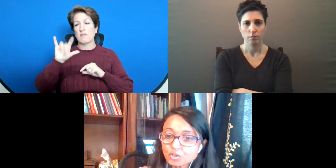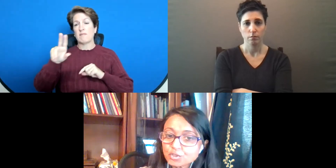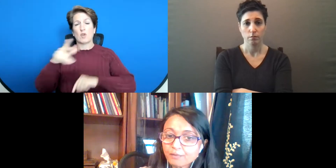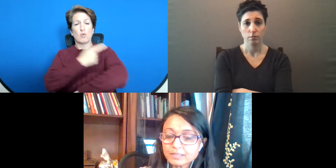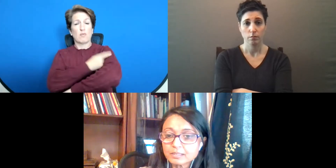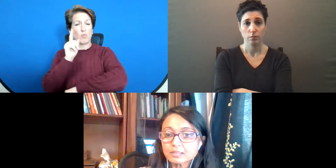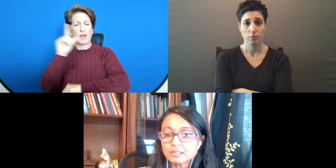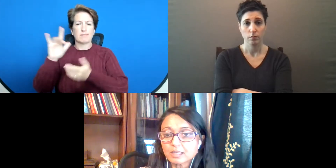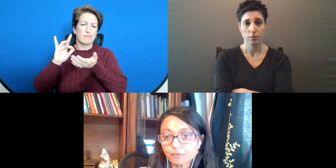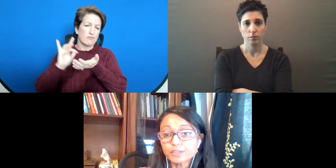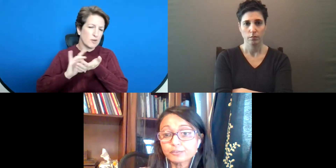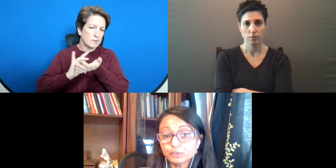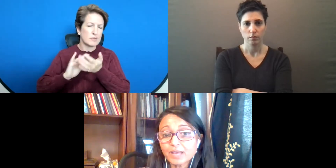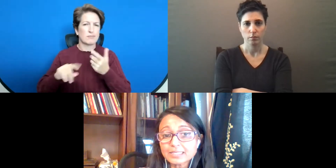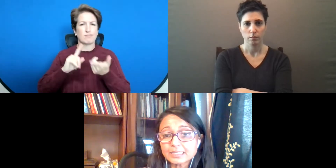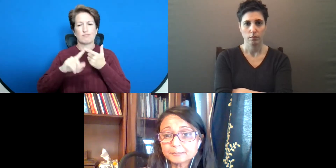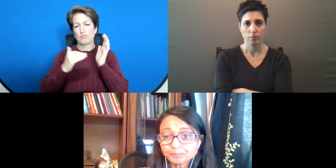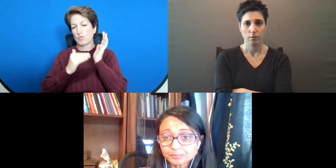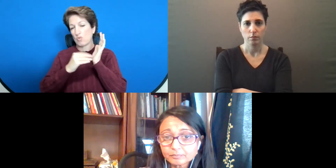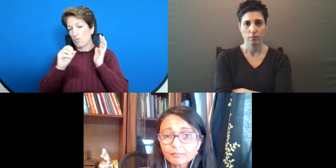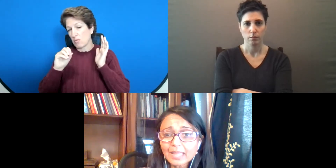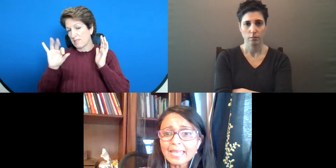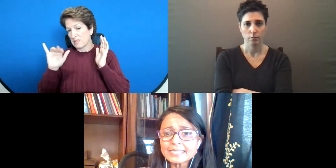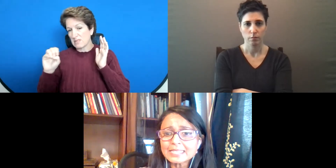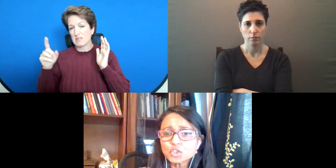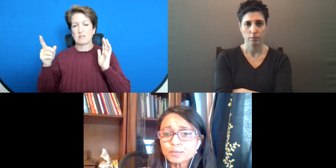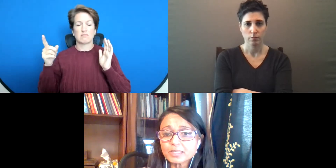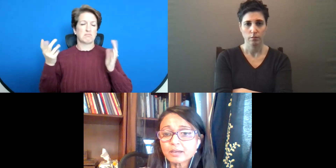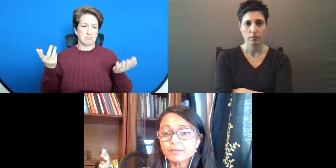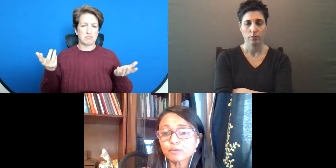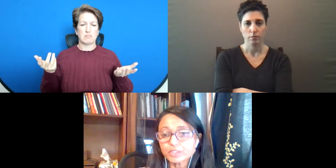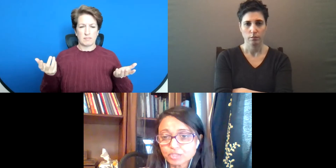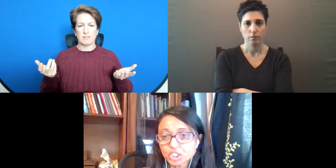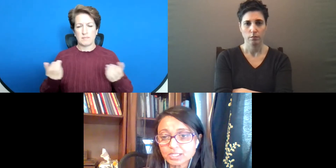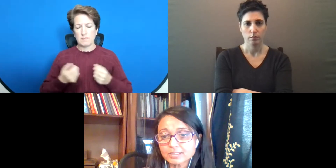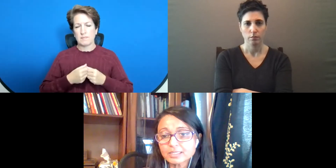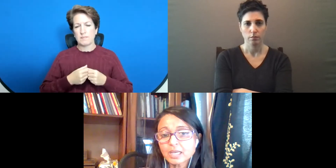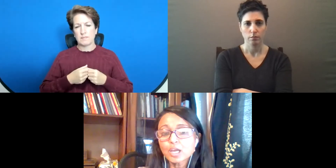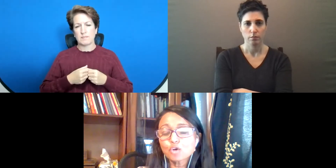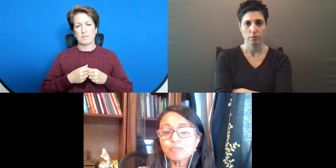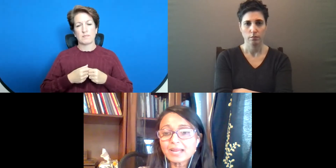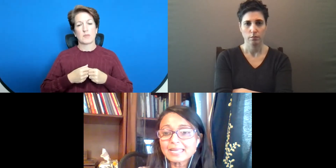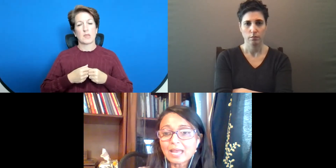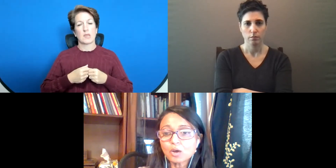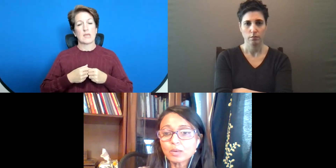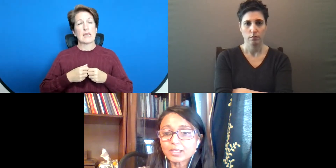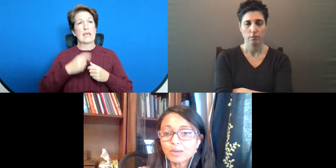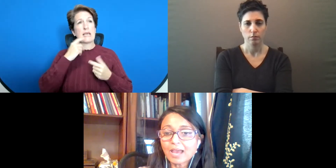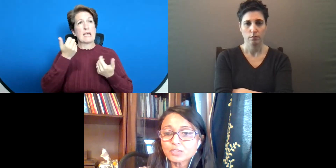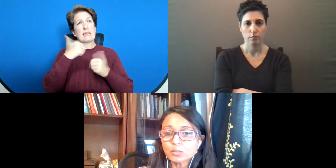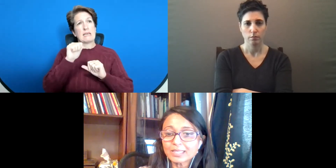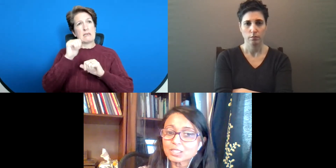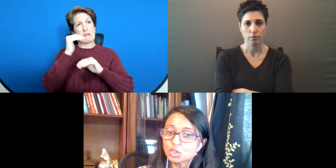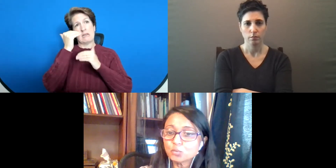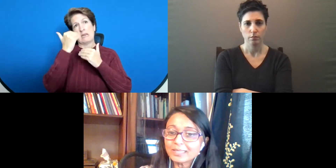pharmacies, in doctors' offices for the flu vaccine. And in terms of restrictions, right now,